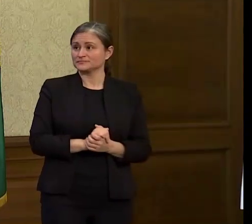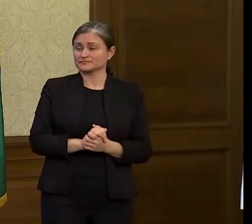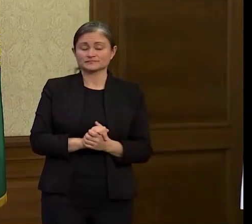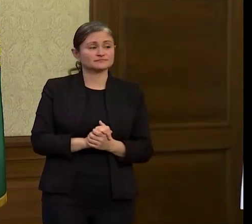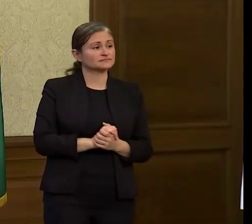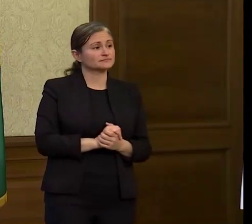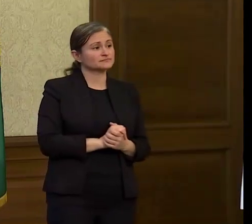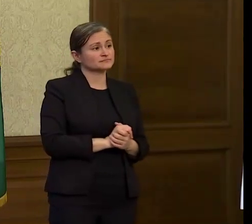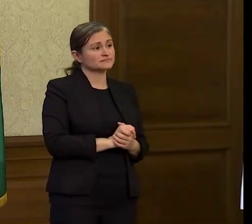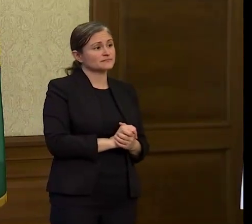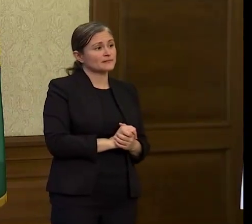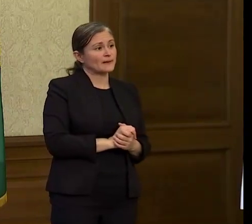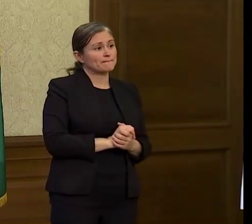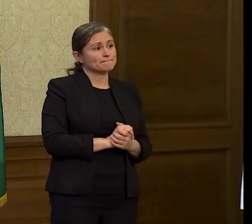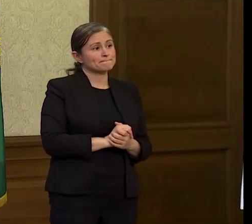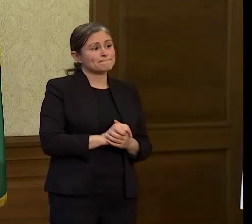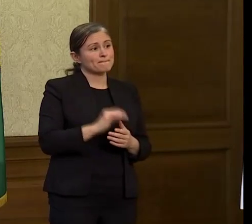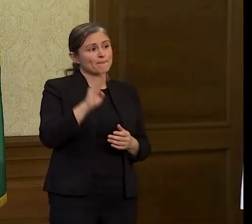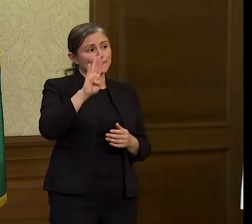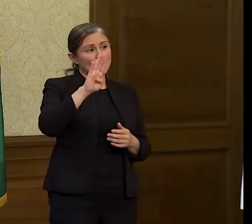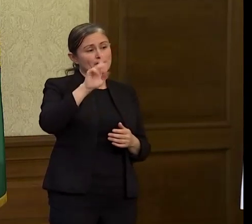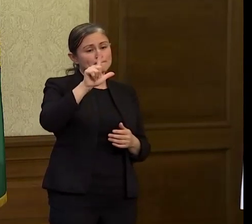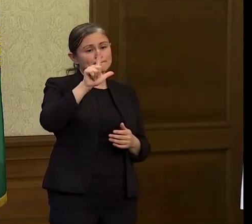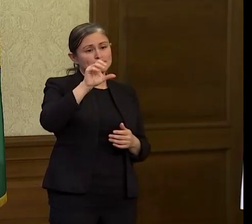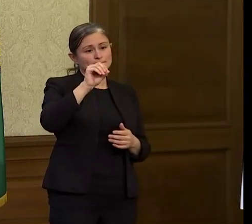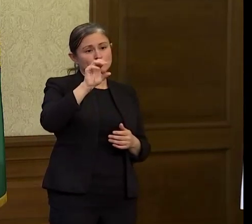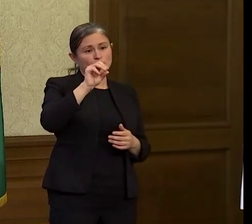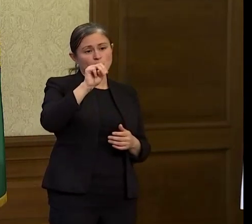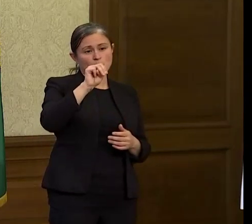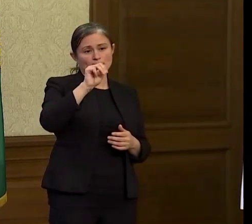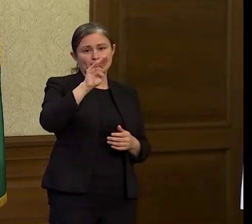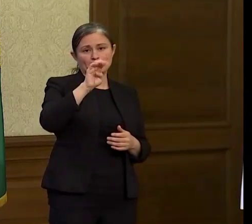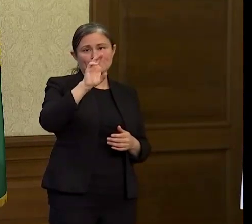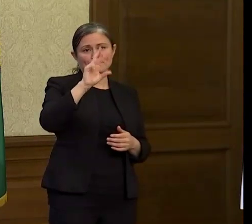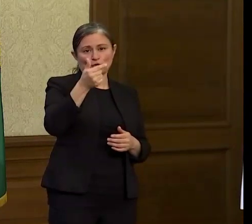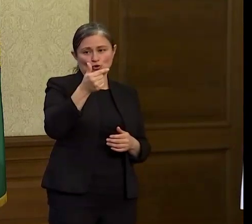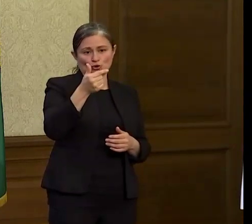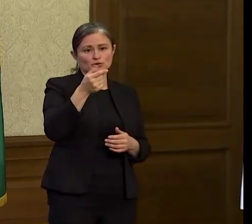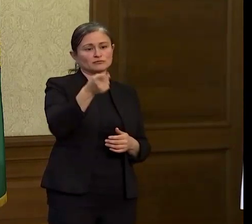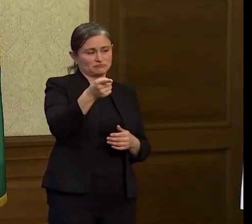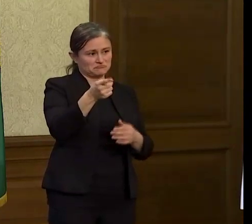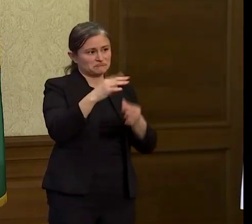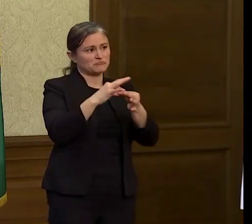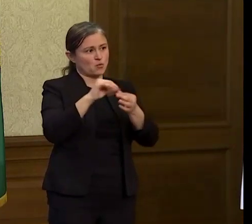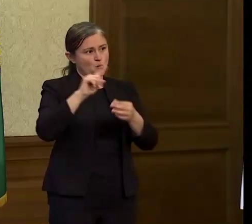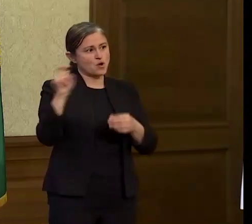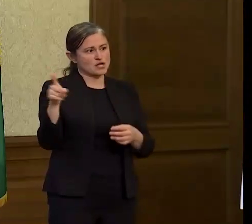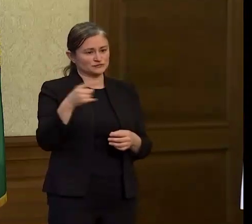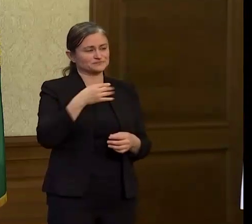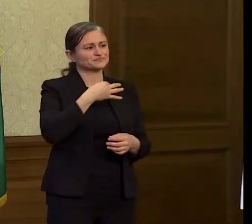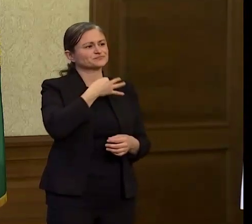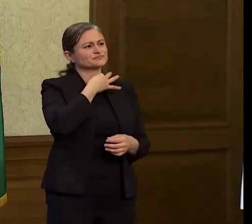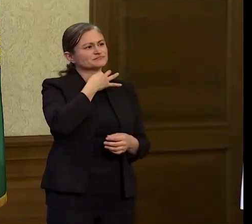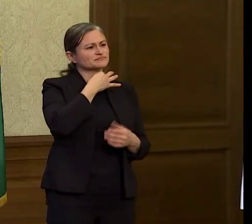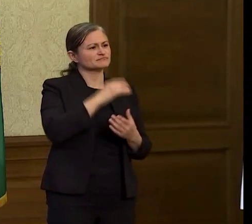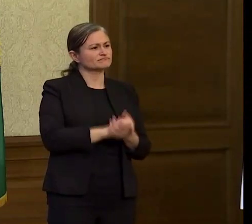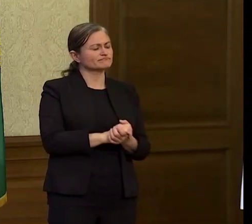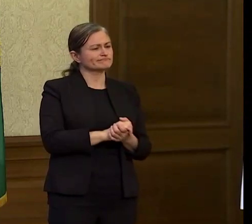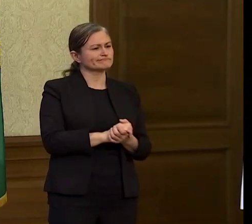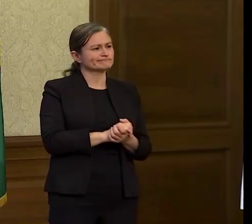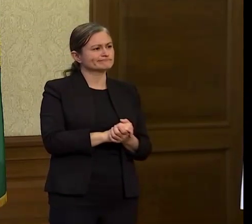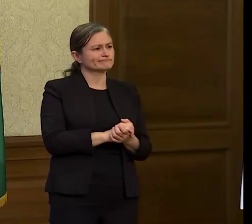with Bloomberg. Yeah, hi, Governor. This is for John Weissman, Dr. Lofi, or Admiral